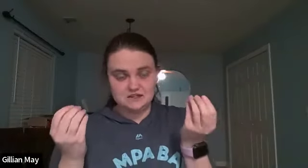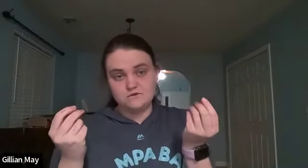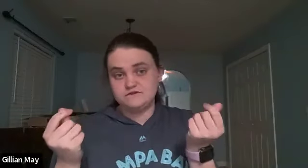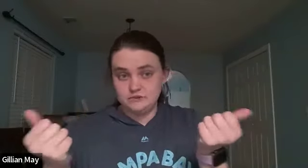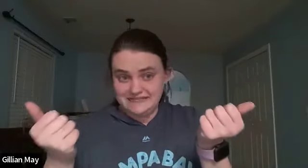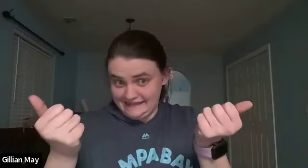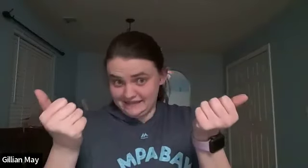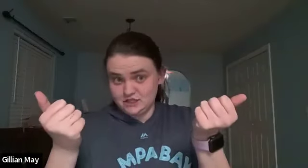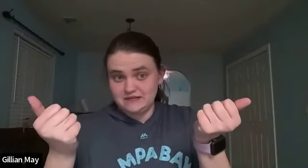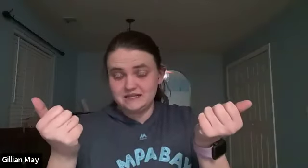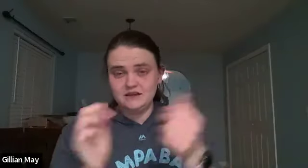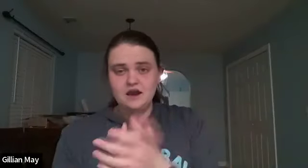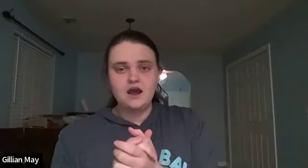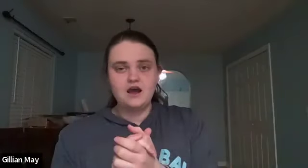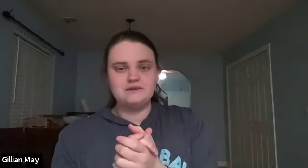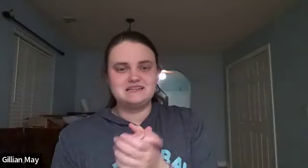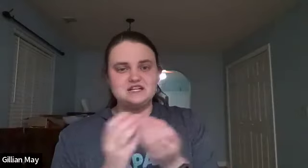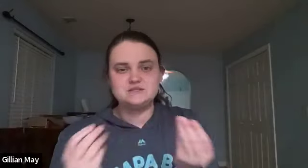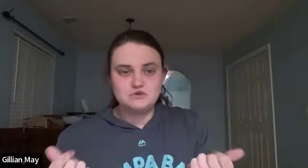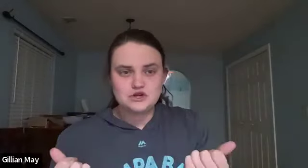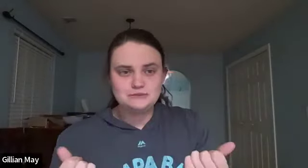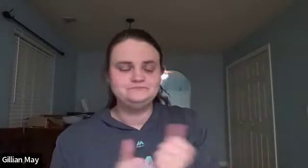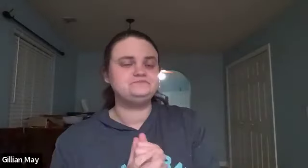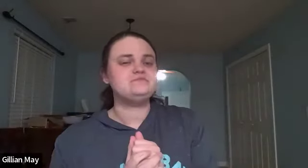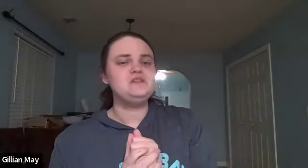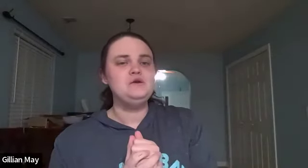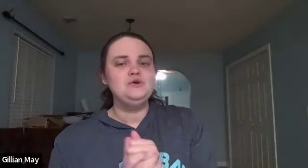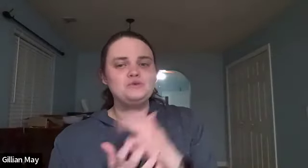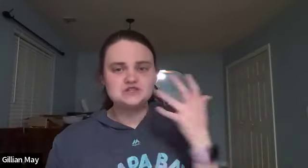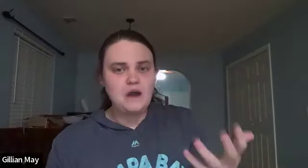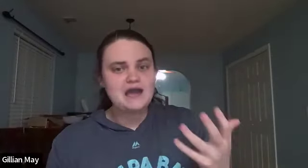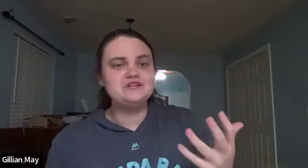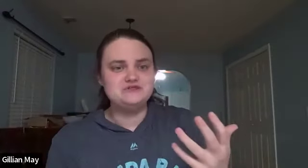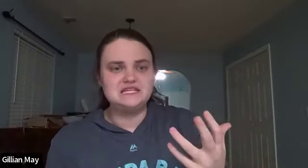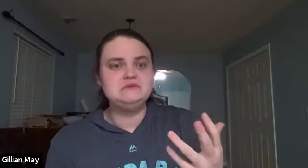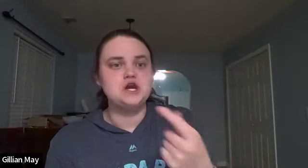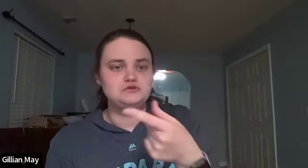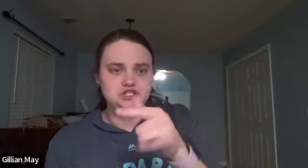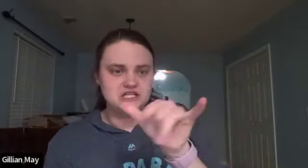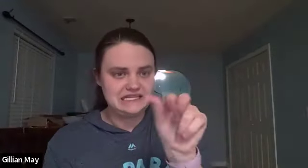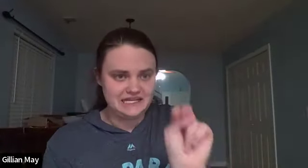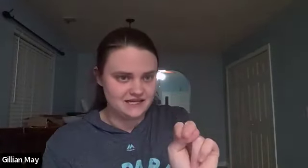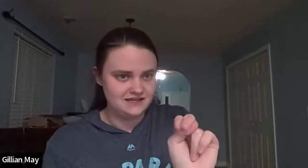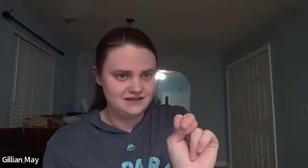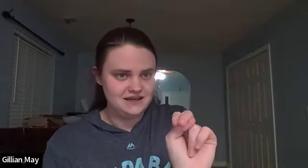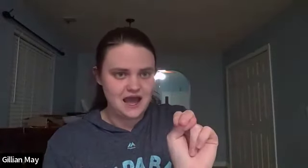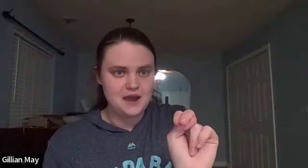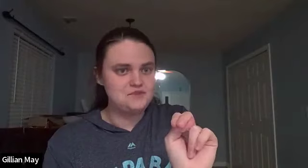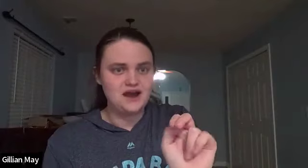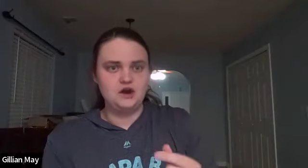more fluidity to it. It's kind of smoother, which is why when you see me go Gillian, I'm not